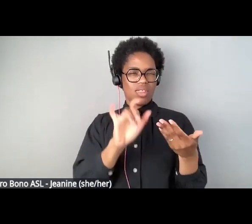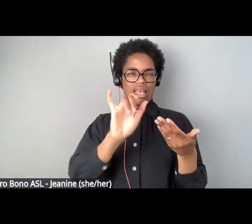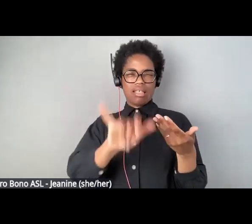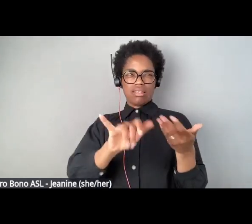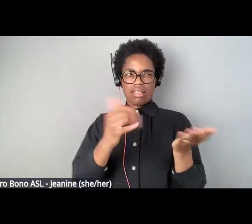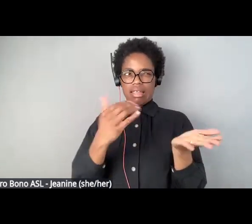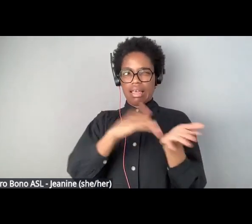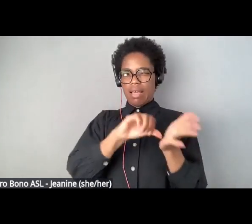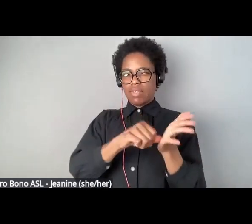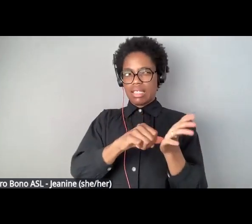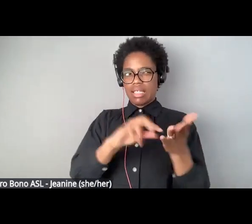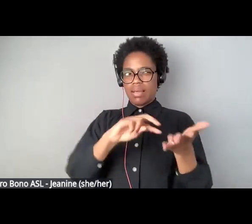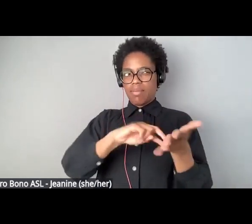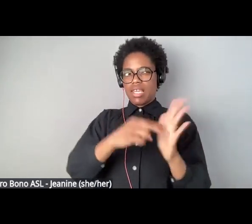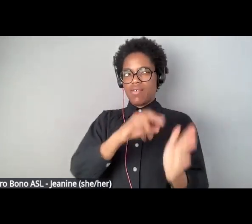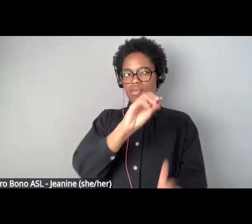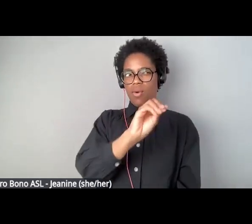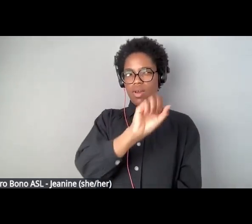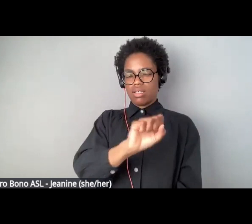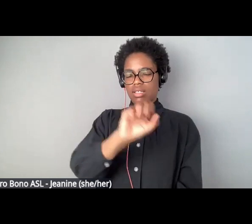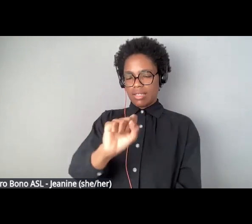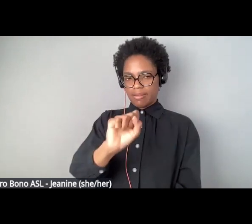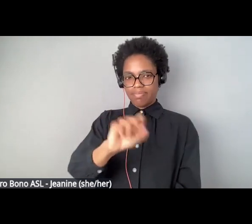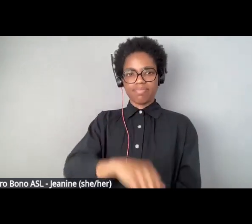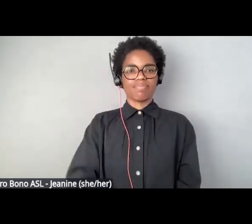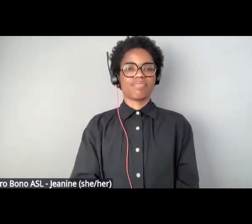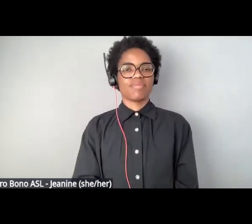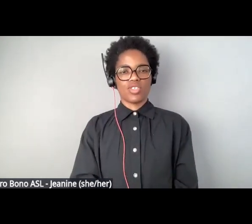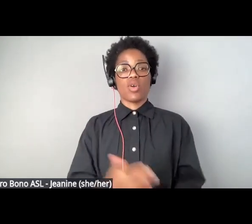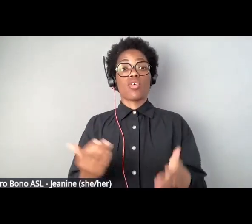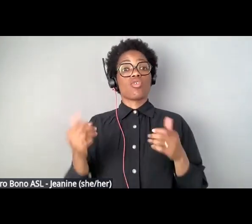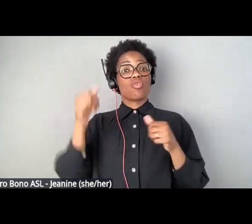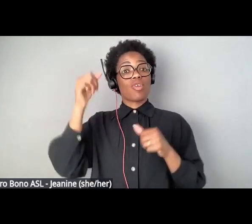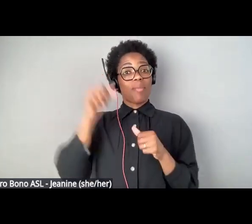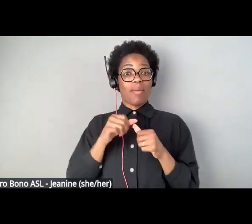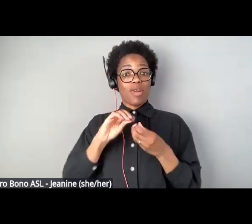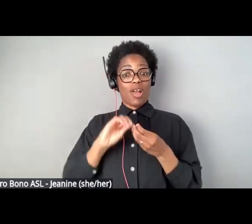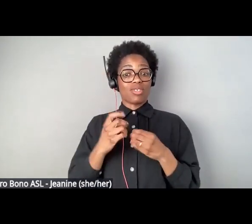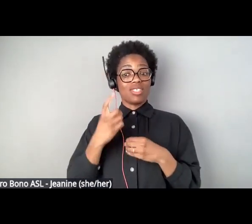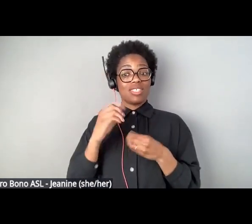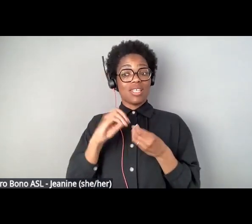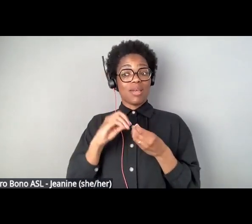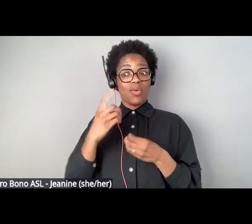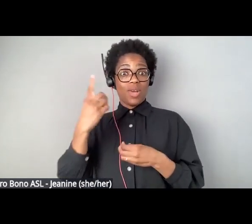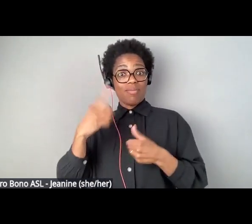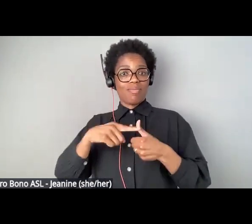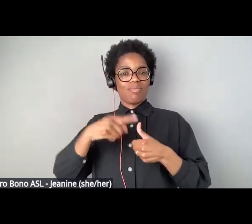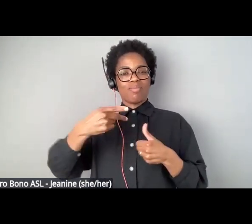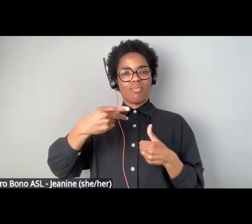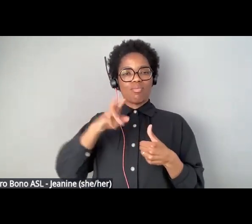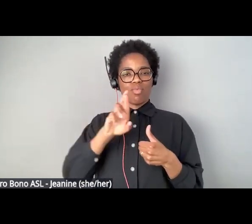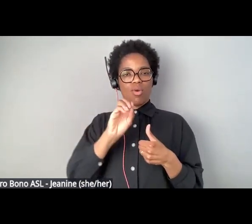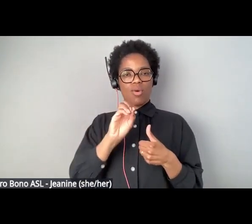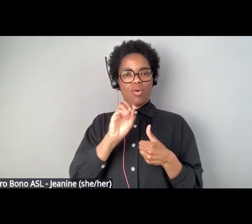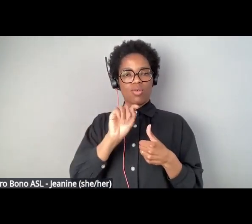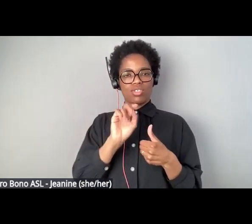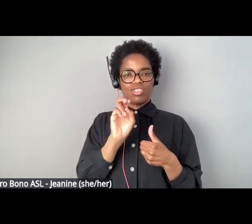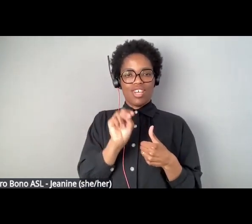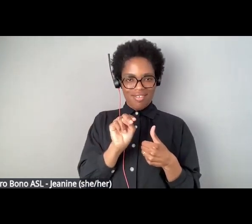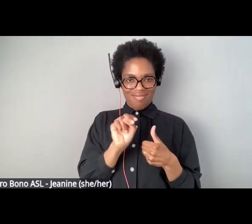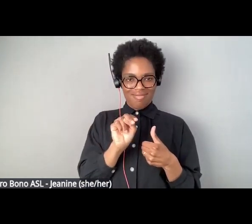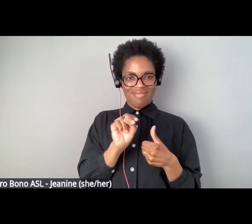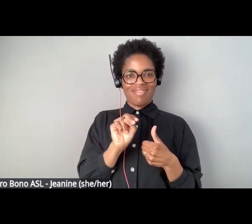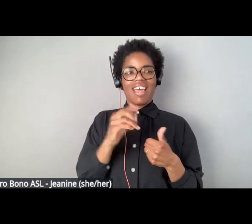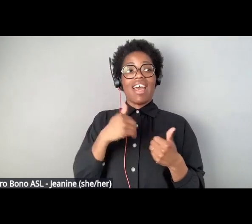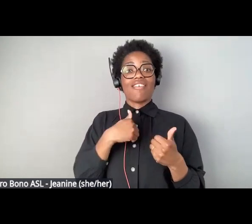So option number one, we're back to Proton. Proton kind of does it all. Proton Pass has a free tier. They have